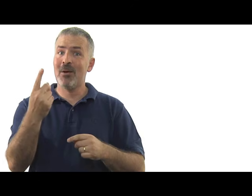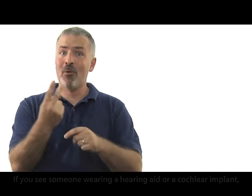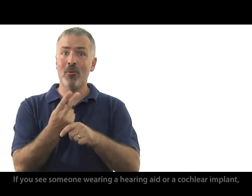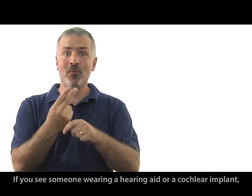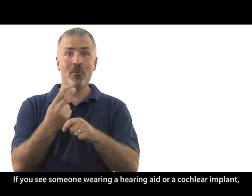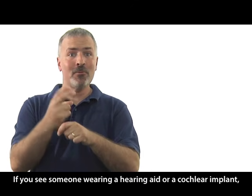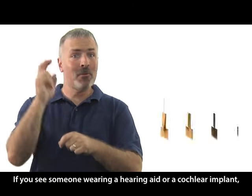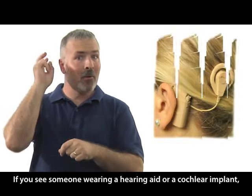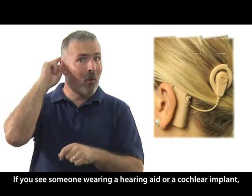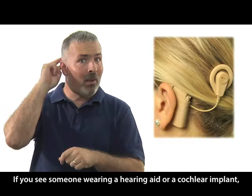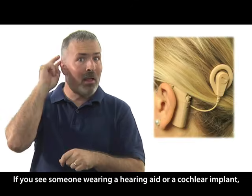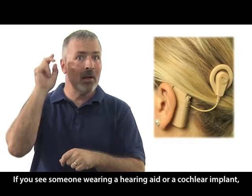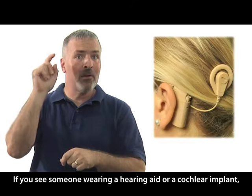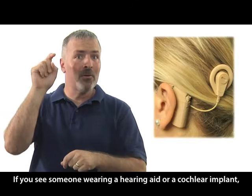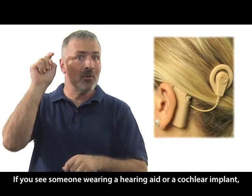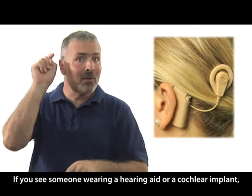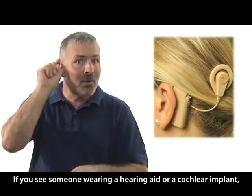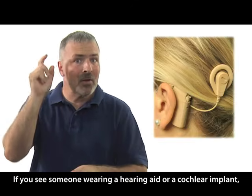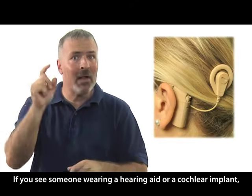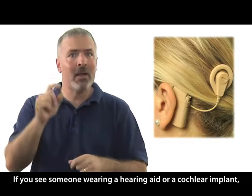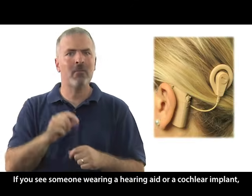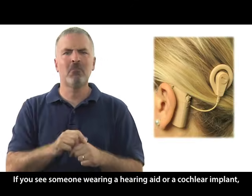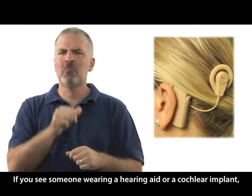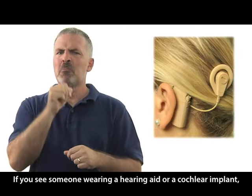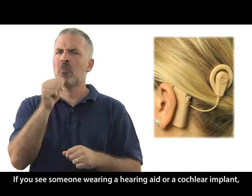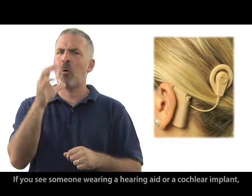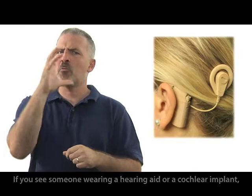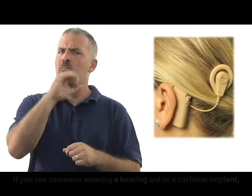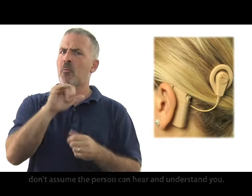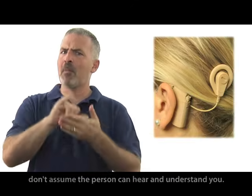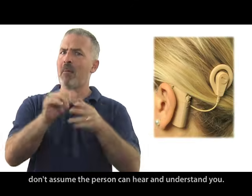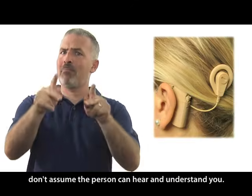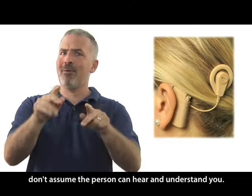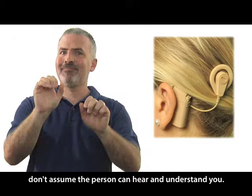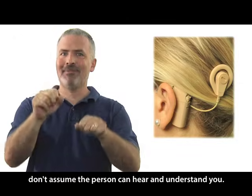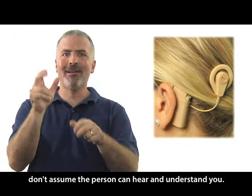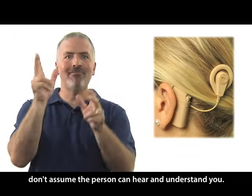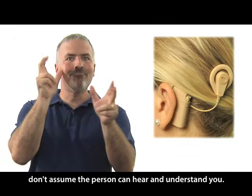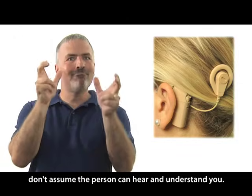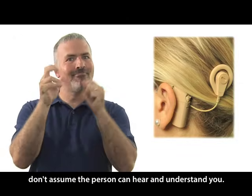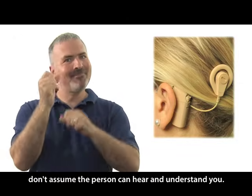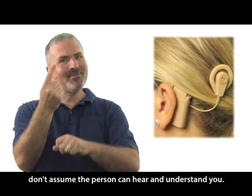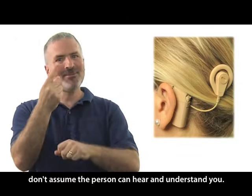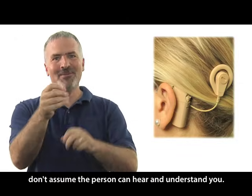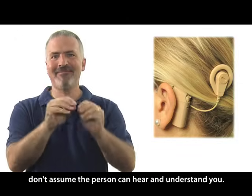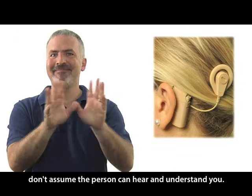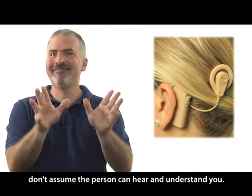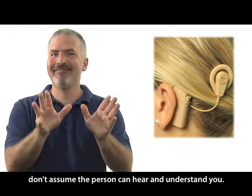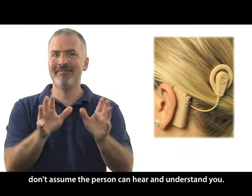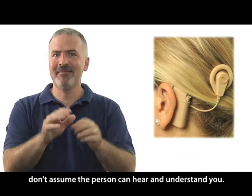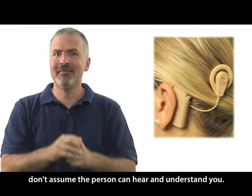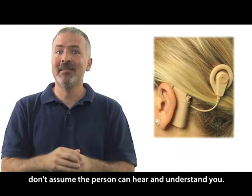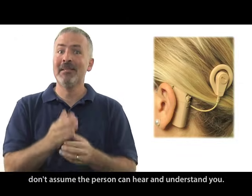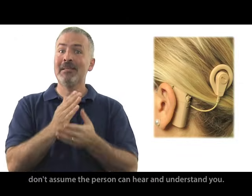If you see someone wearing a hearing aid or a cochlear implant, don't assume the person can hear and understand you.